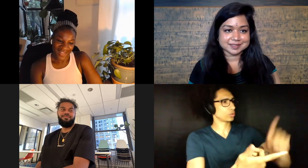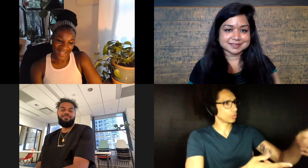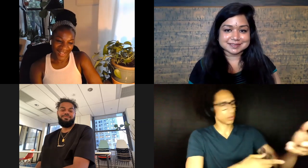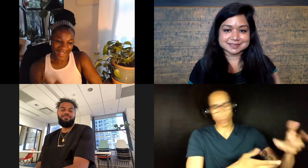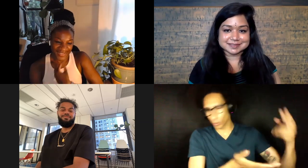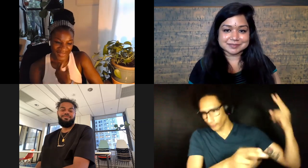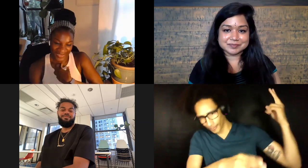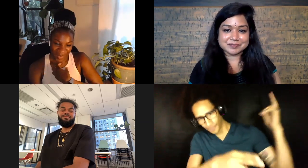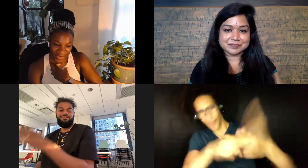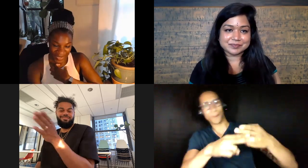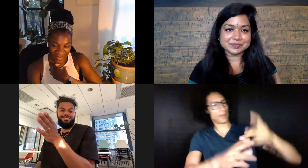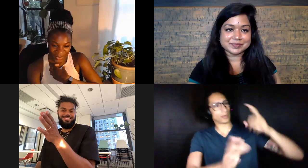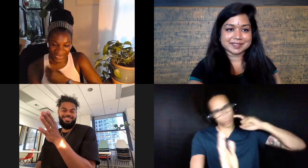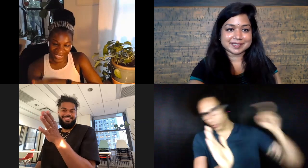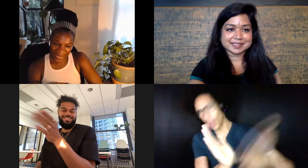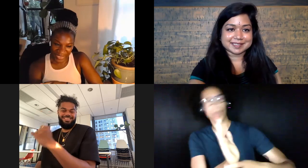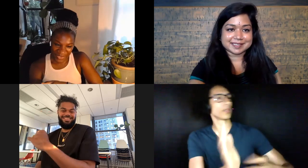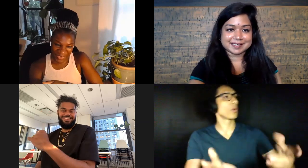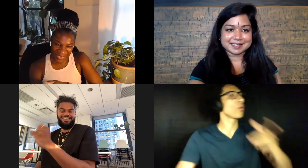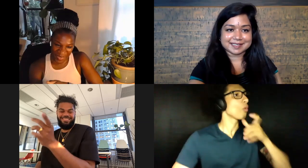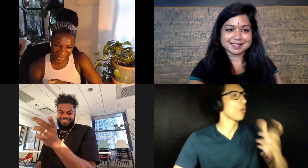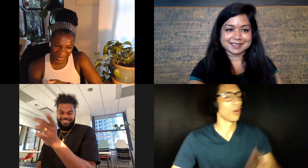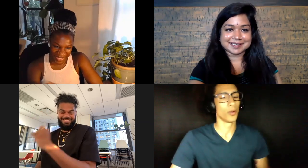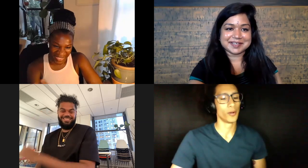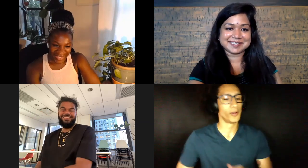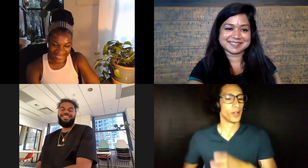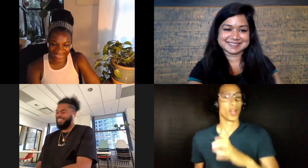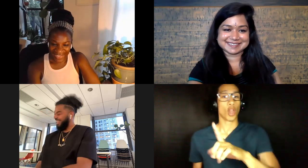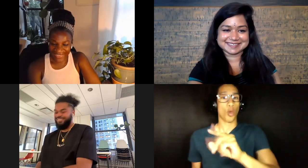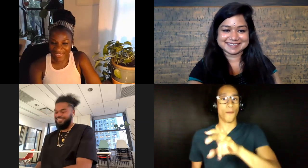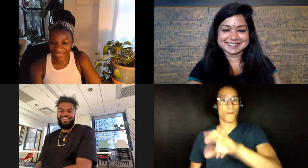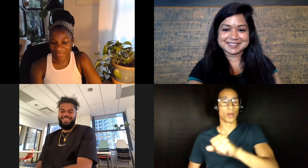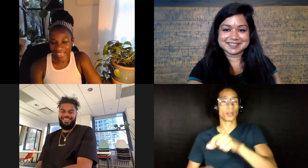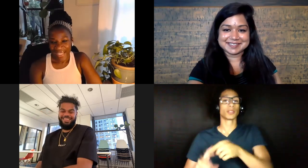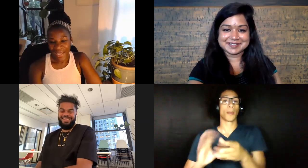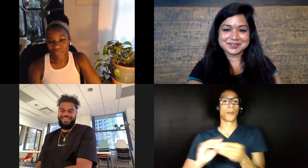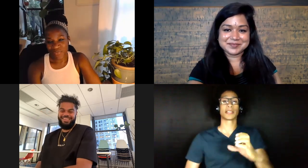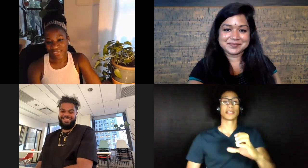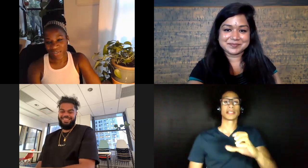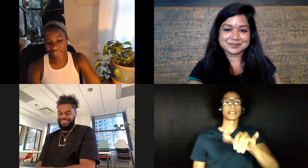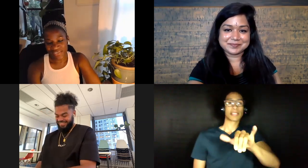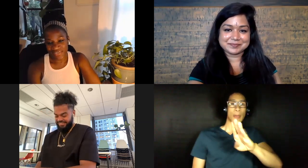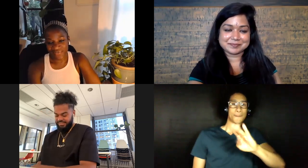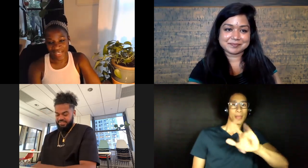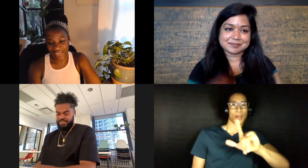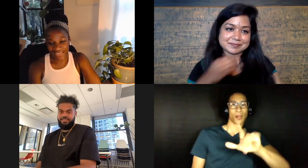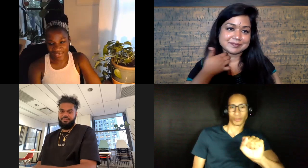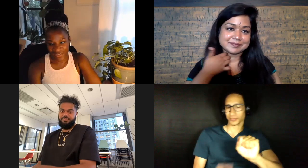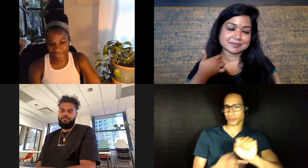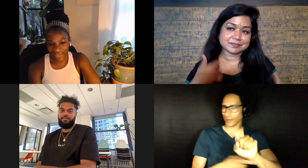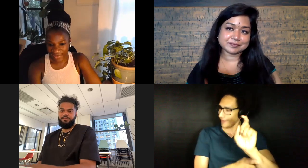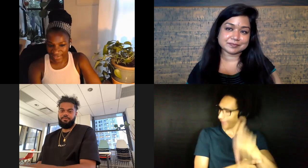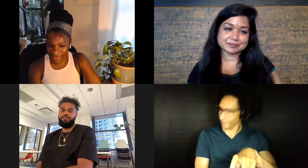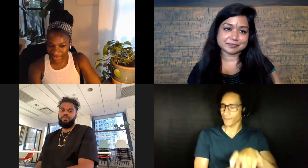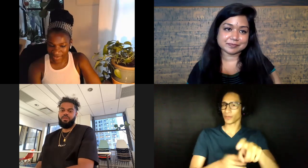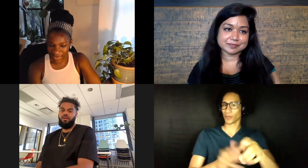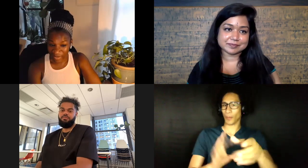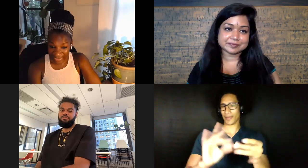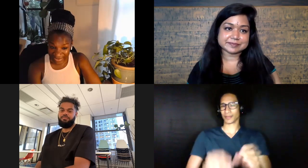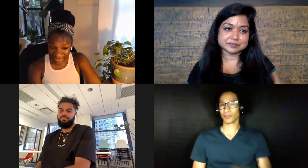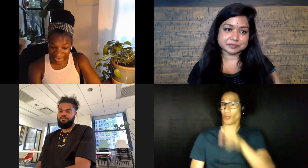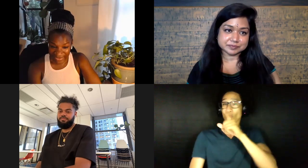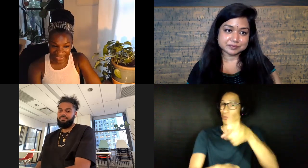it, and I also am hopefully, if depending on how the